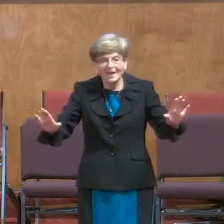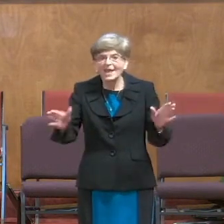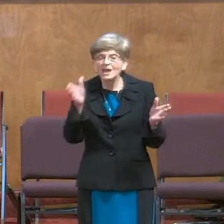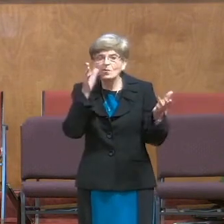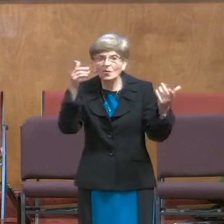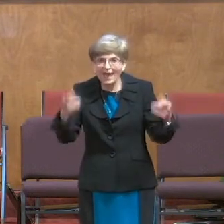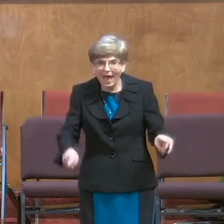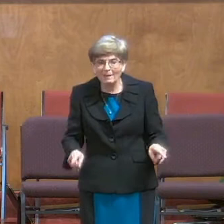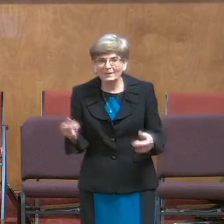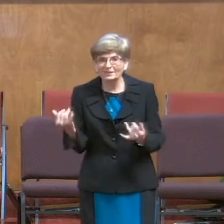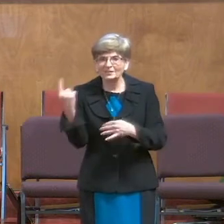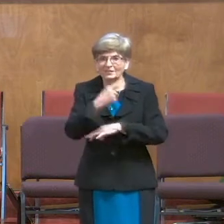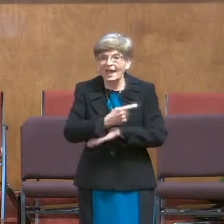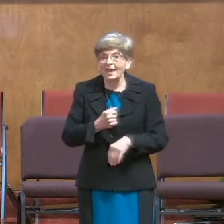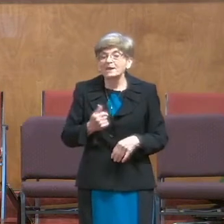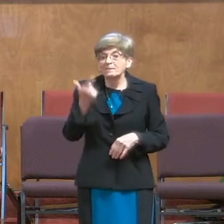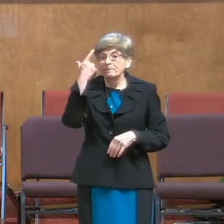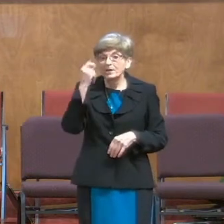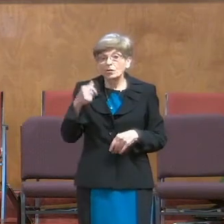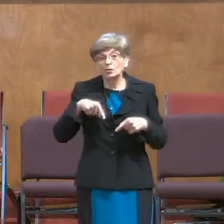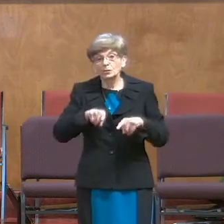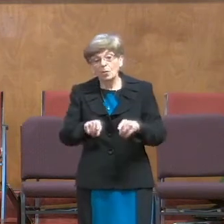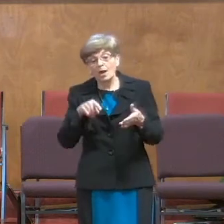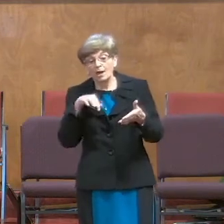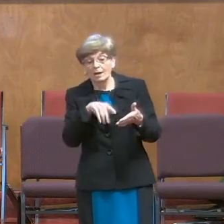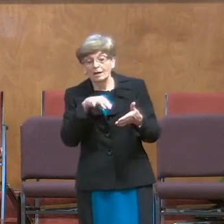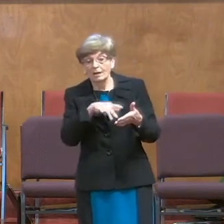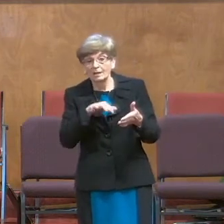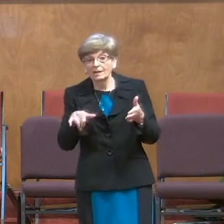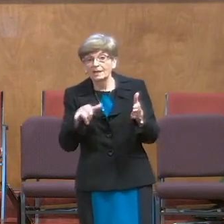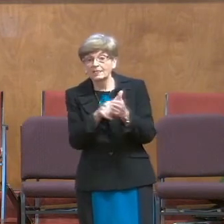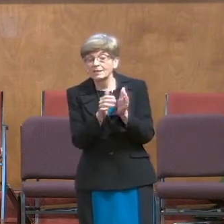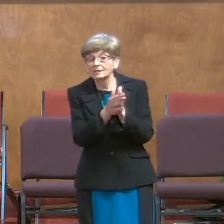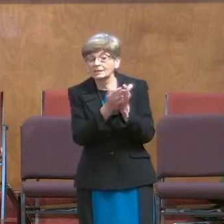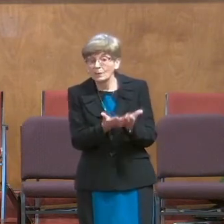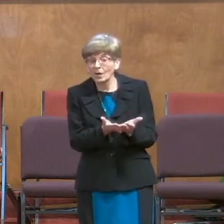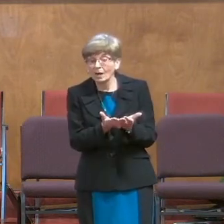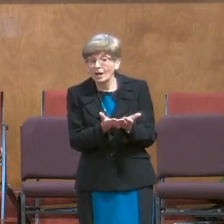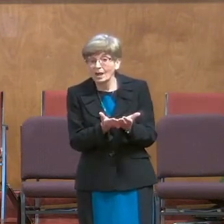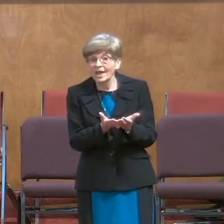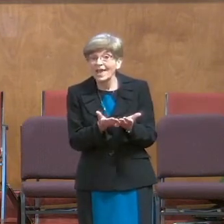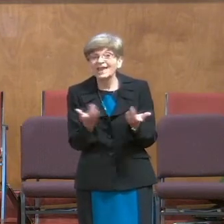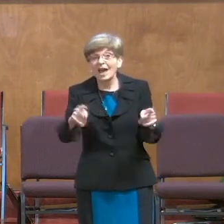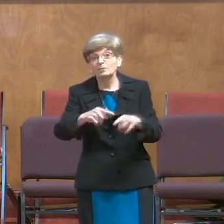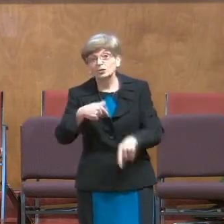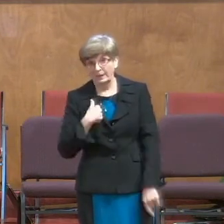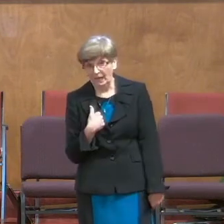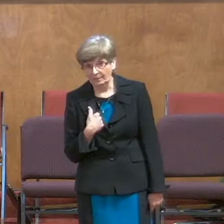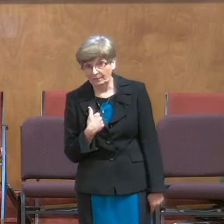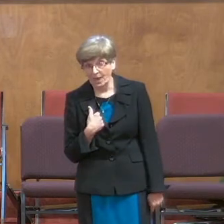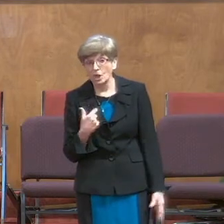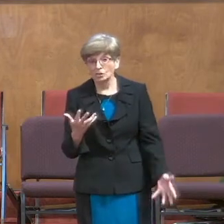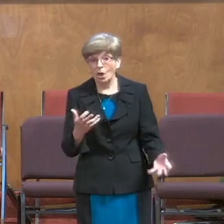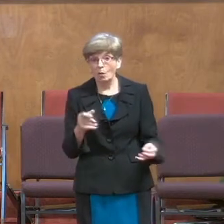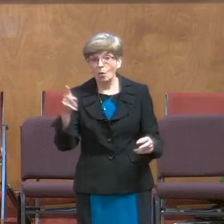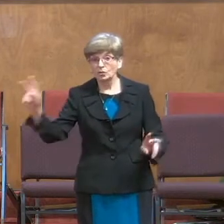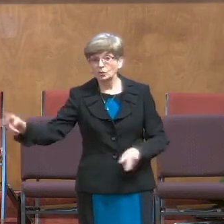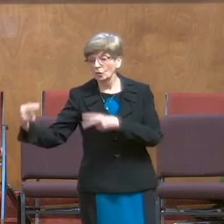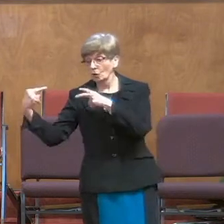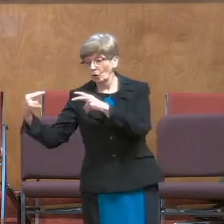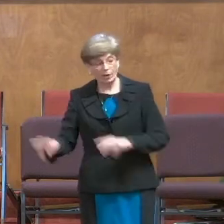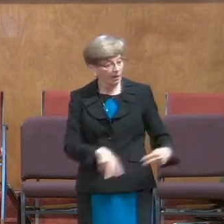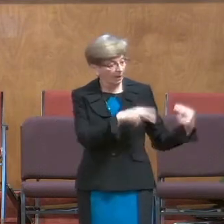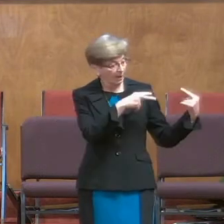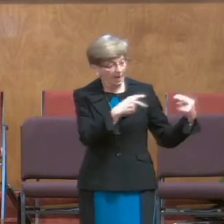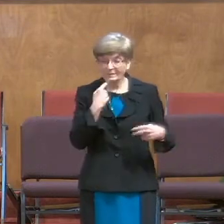in studying, because that is what this book does. But here's what I need you to do. I need you to turn to your neighbor and I need you to say this.